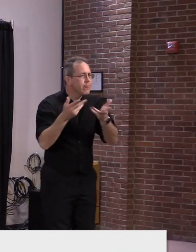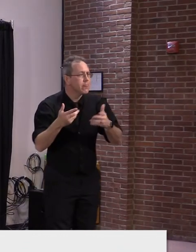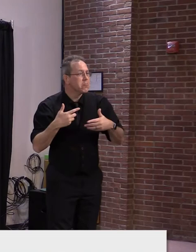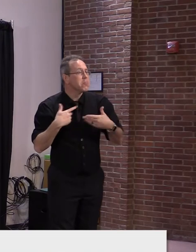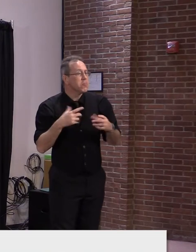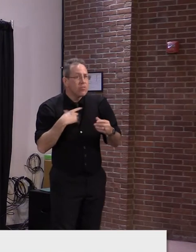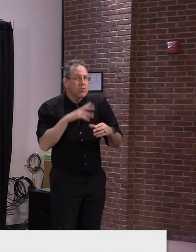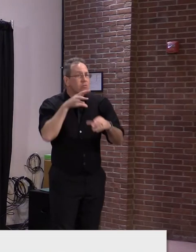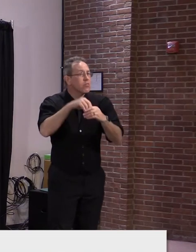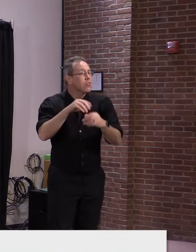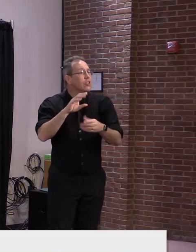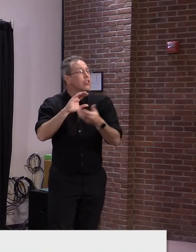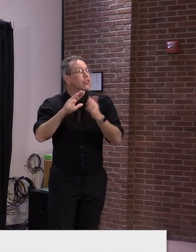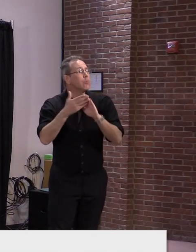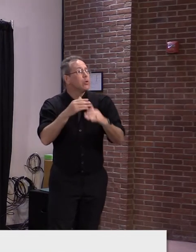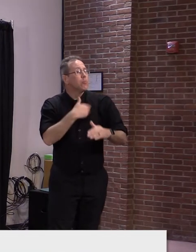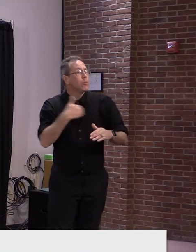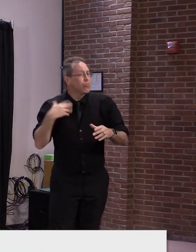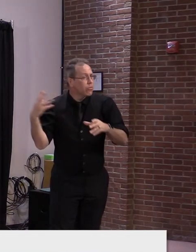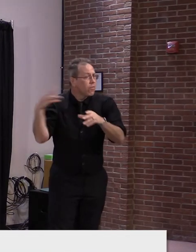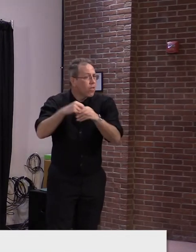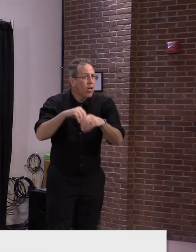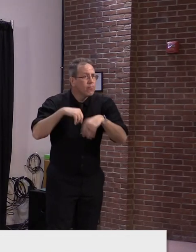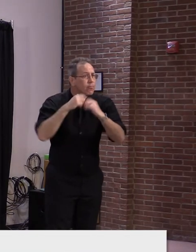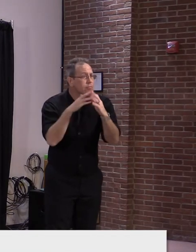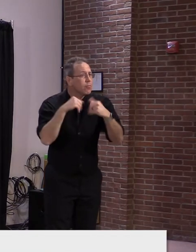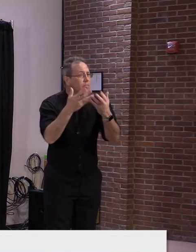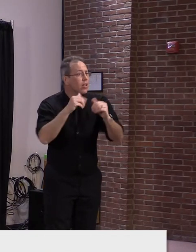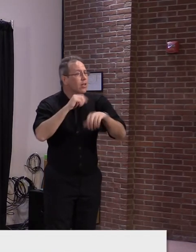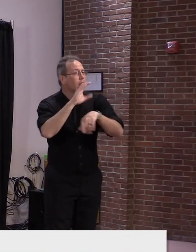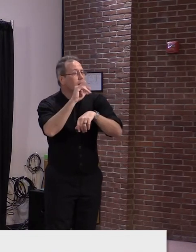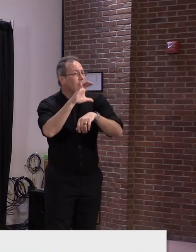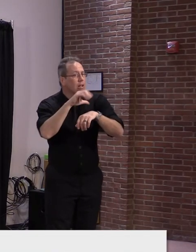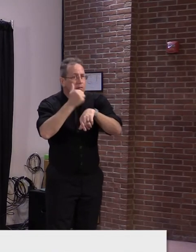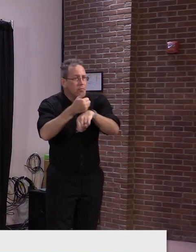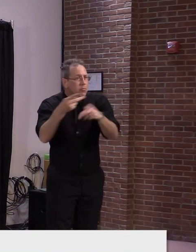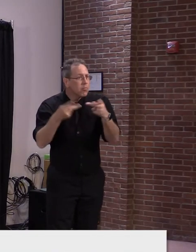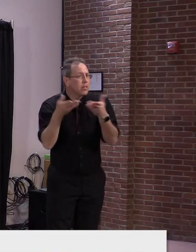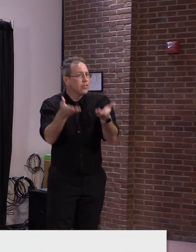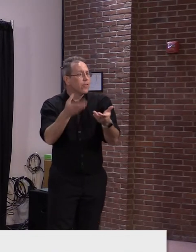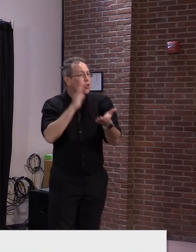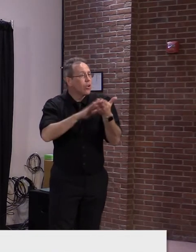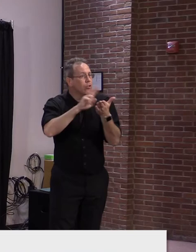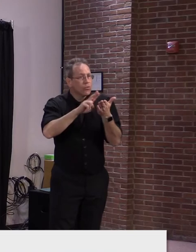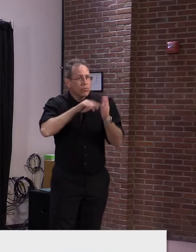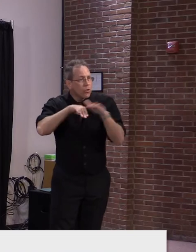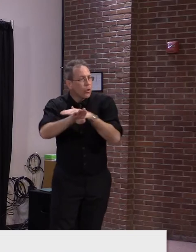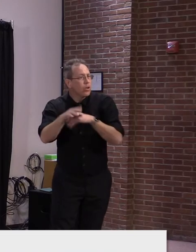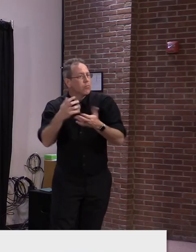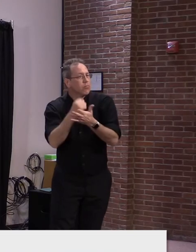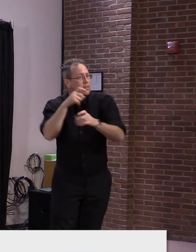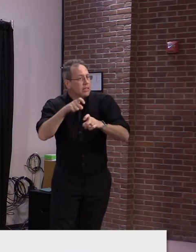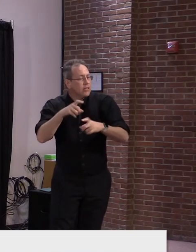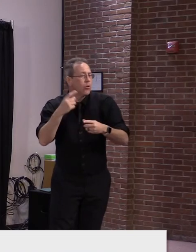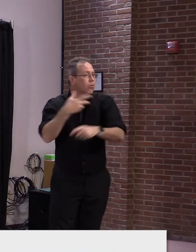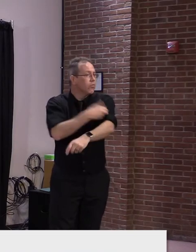clinics that are pretty accessible for anybody at the time. We've made